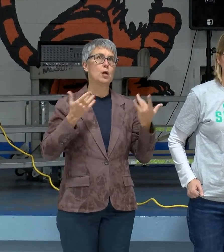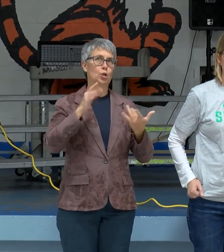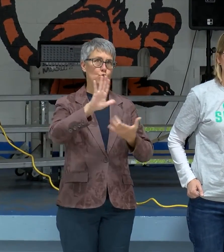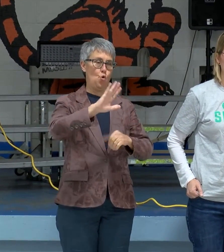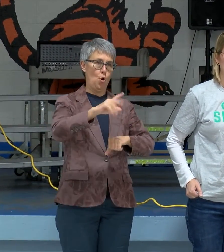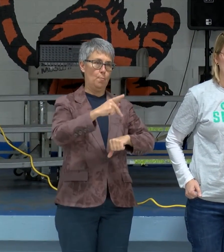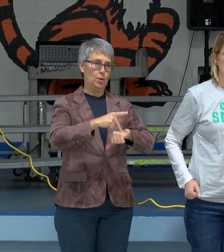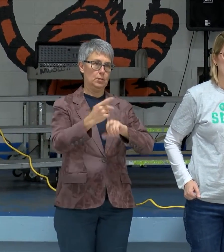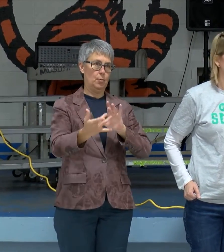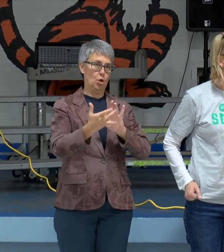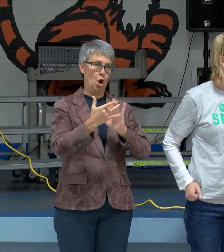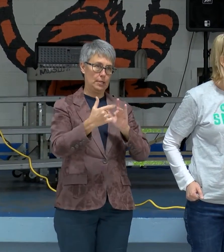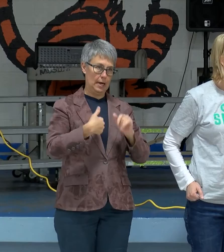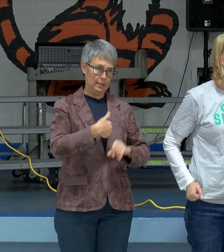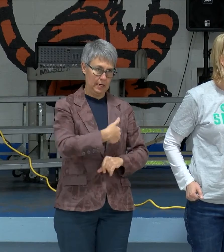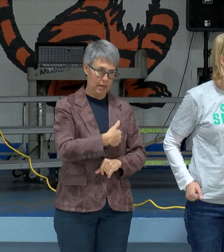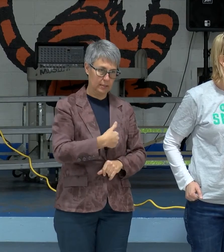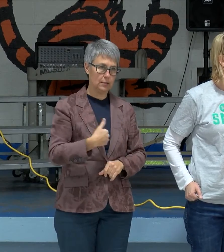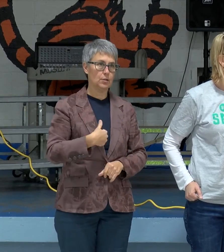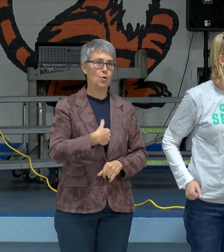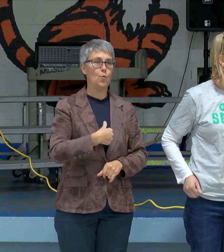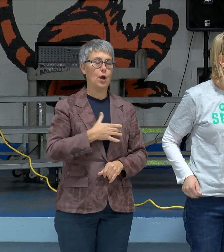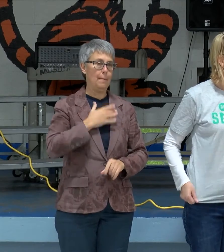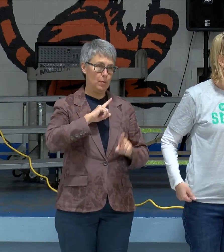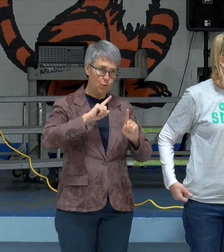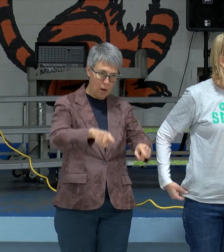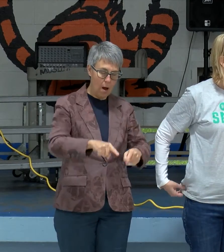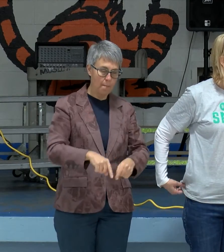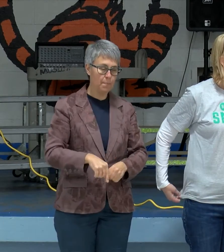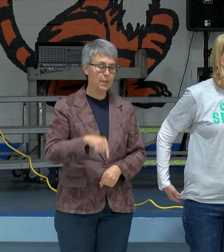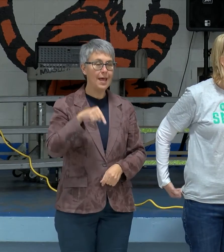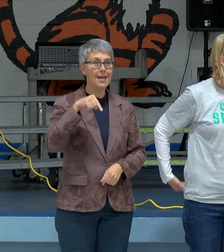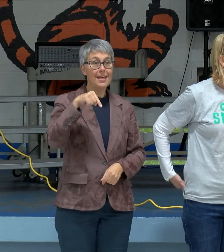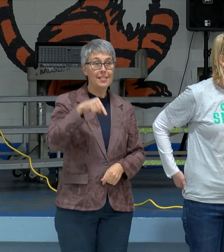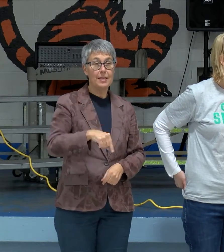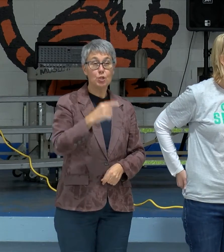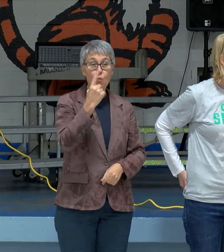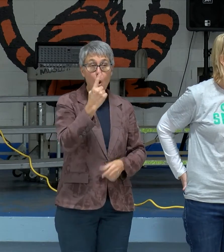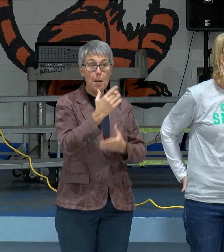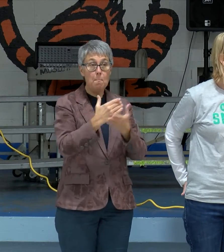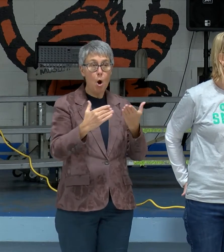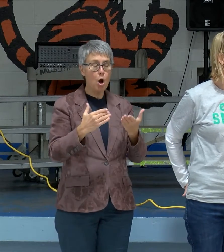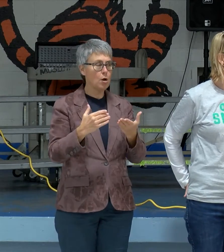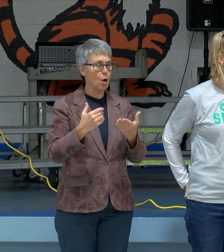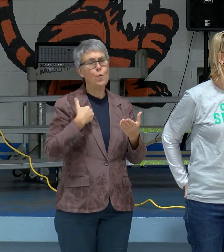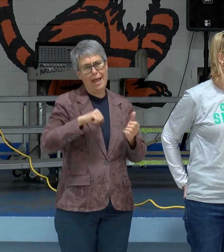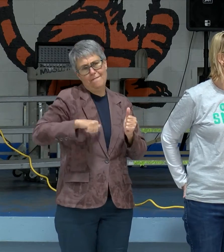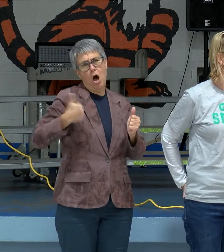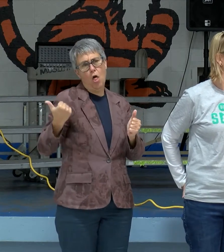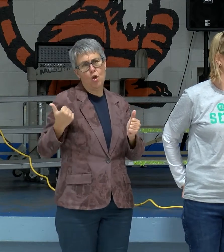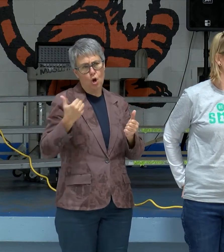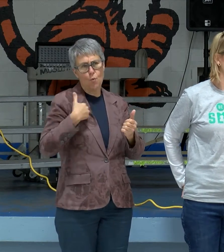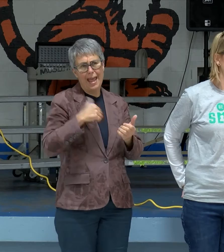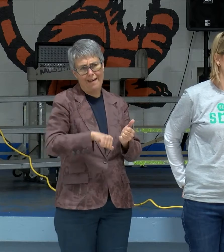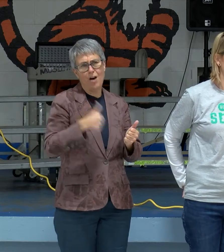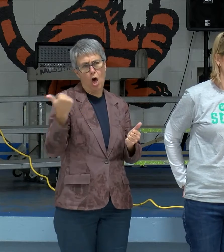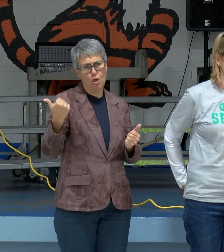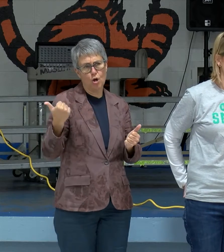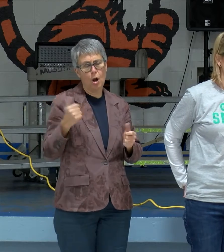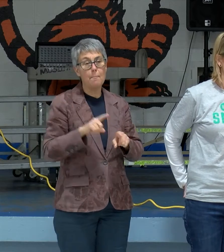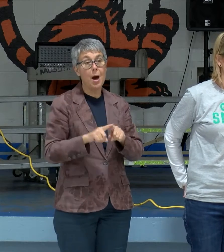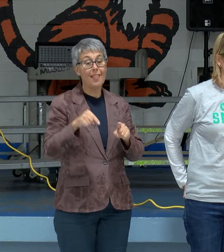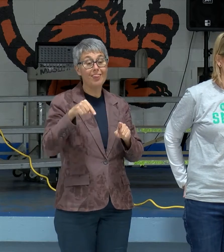us. This is only one piece, but it's the piece that empowers you, and it gets a conversation